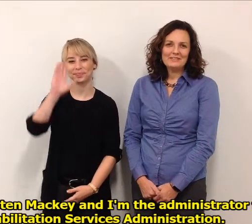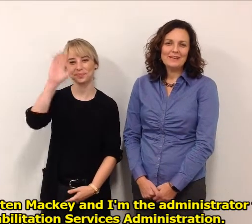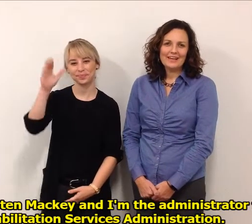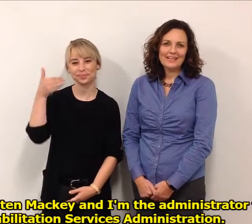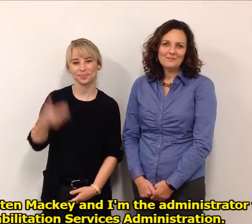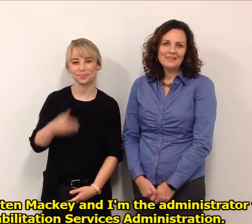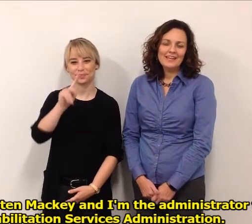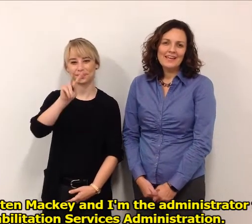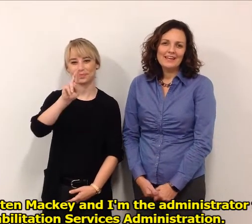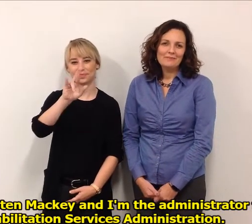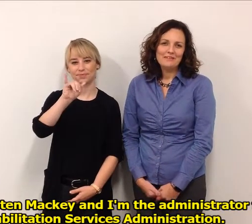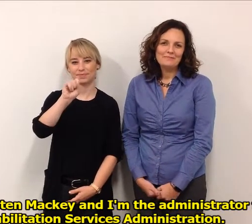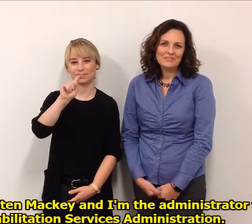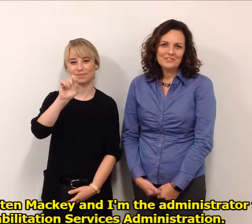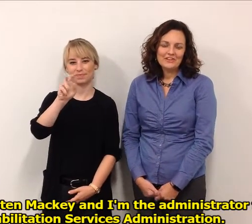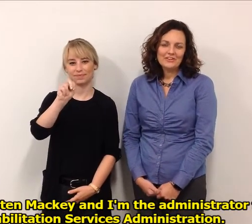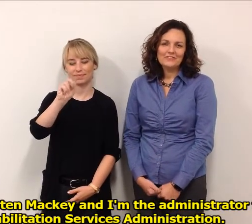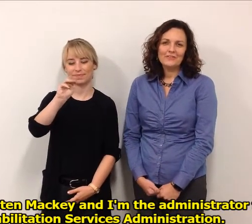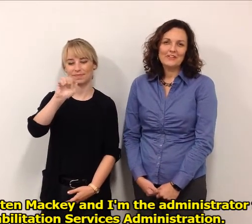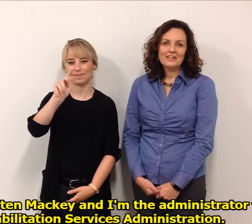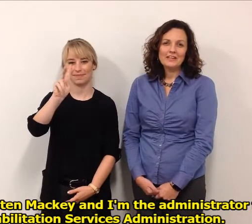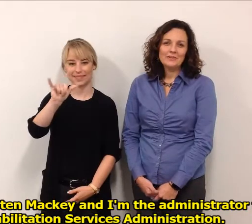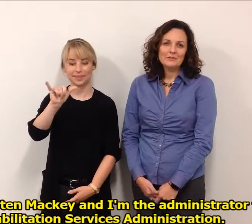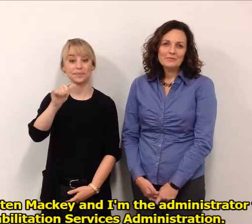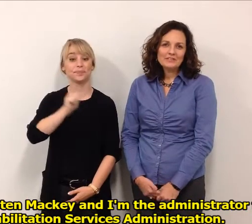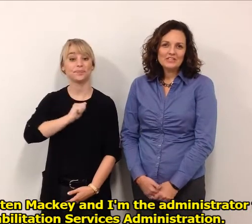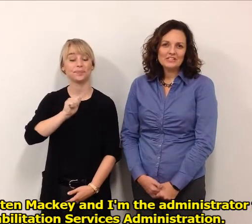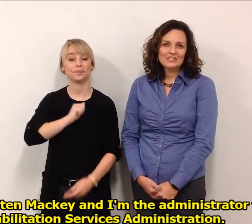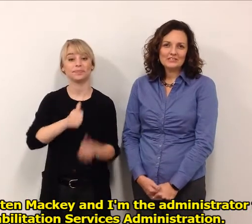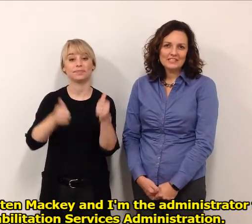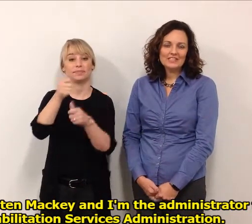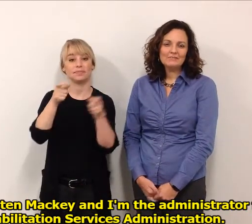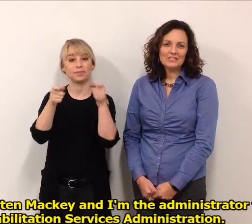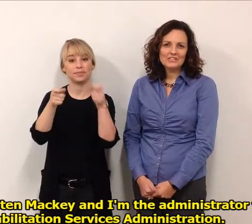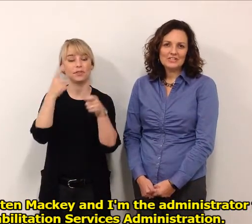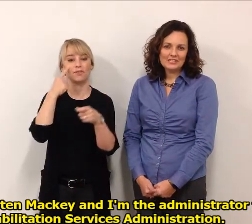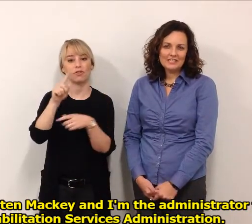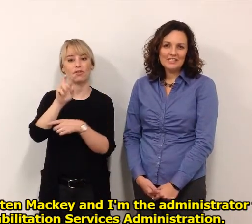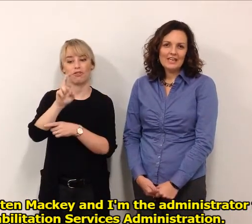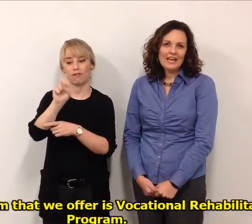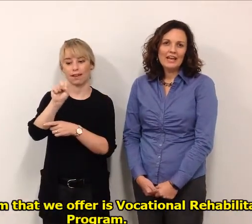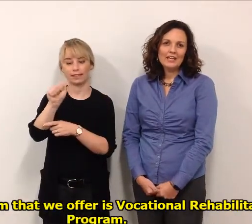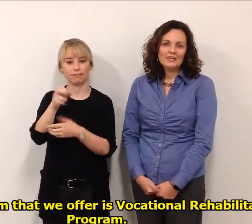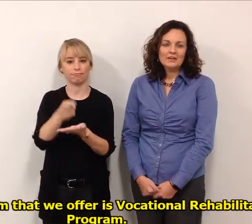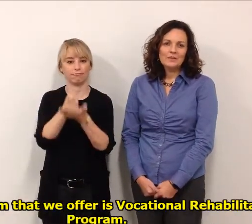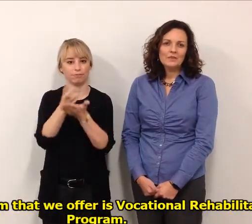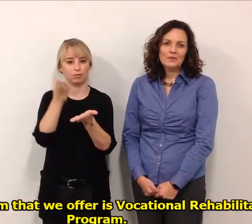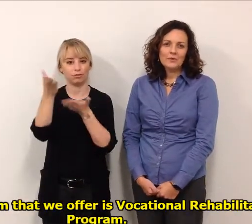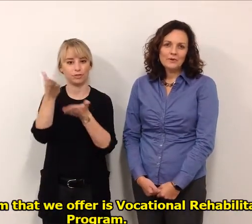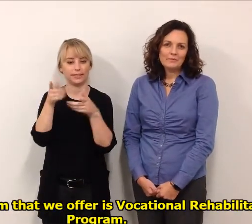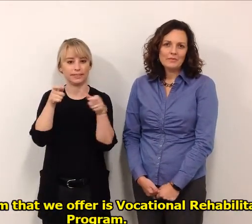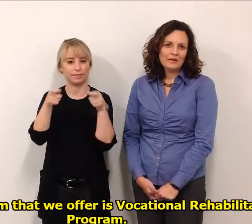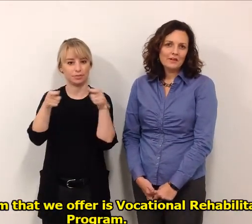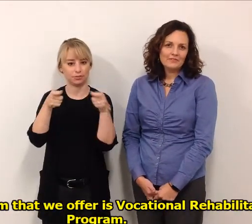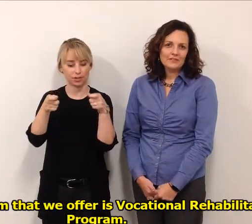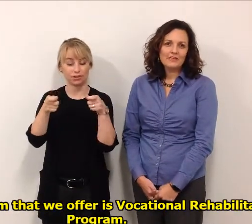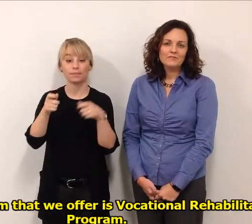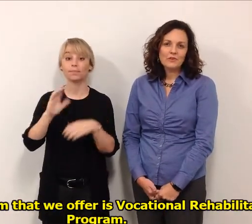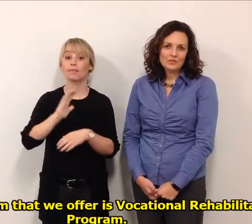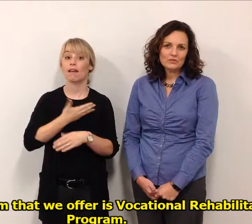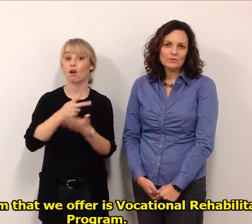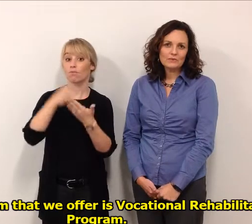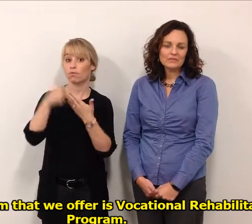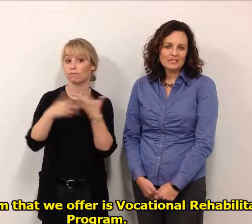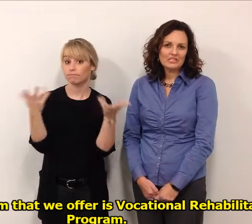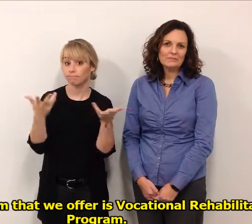My name is Kristen Mackey, and I am the administrator for the Rehabilitation Services Administration, and a program that we offer is